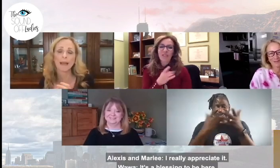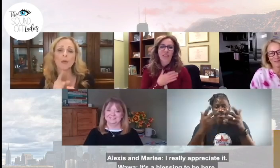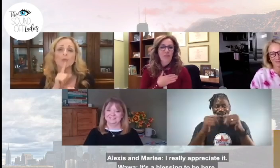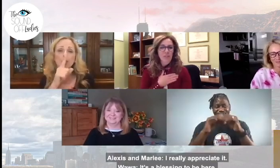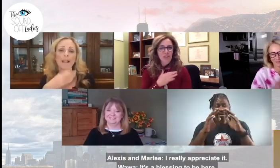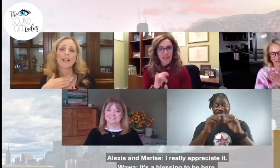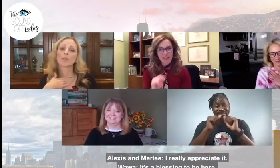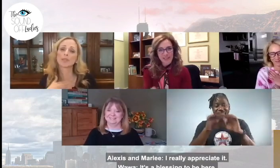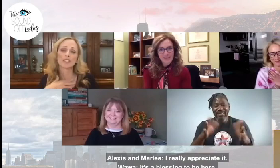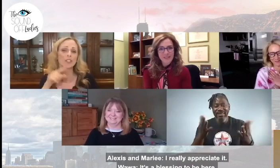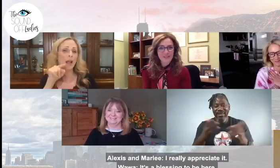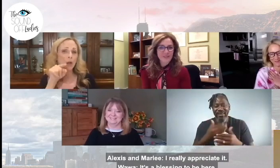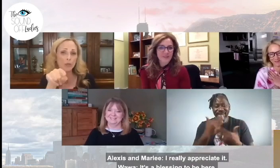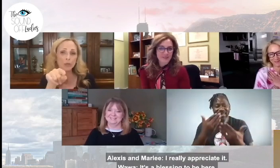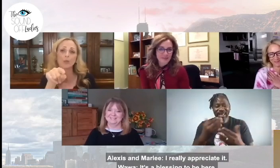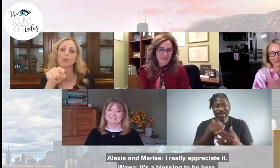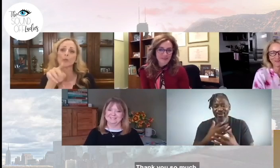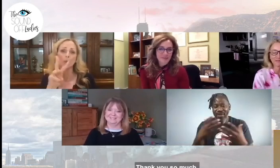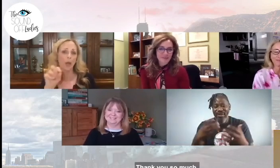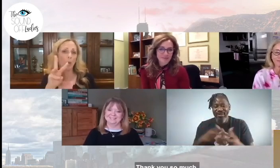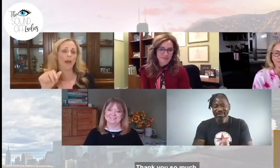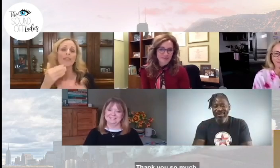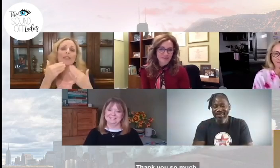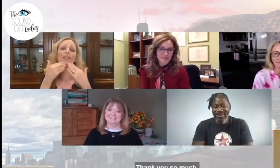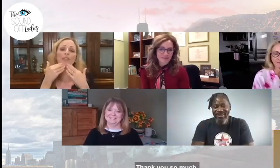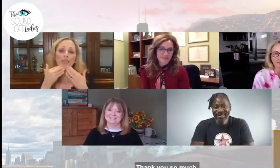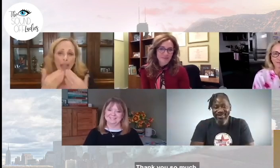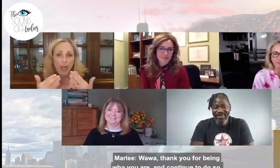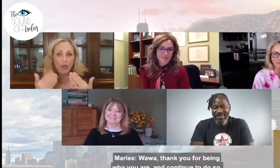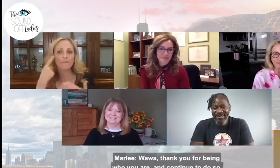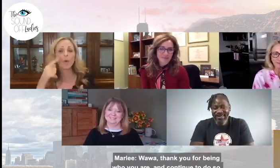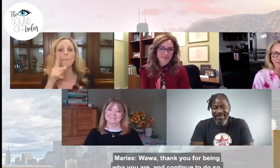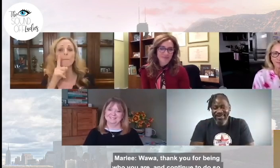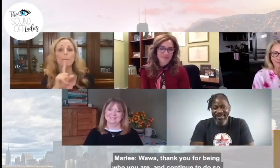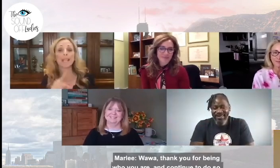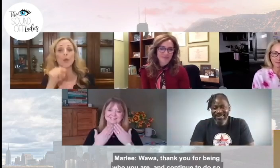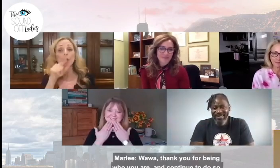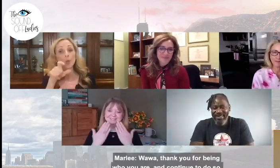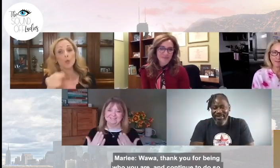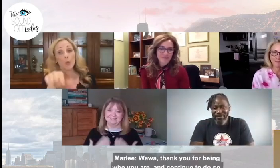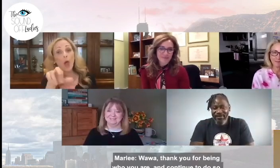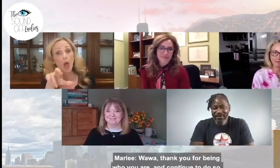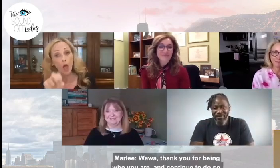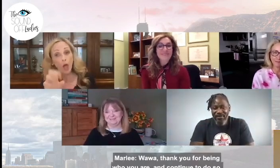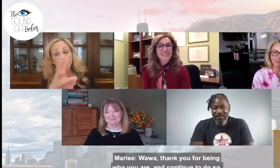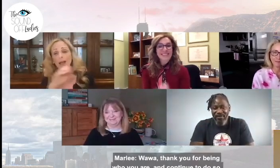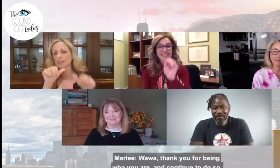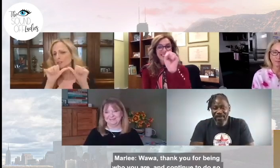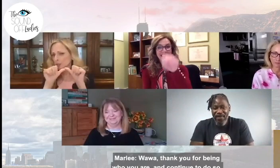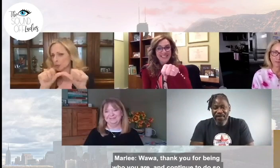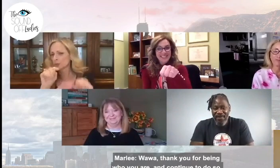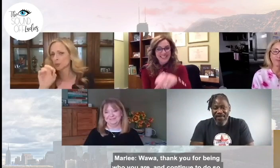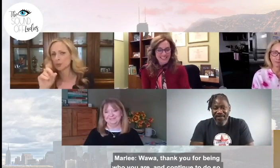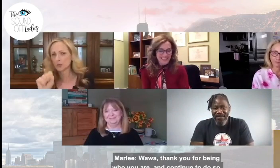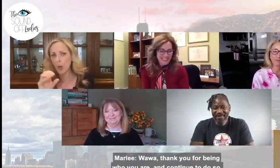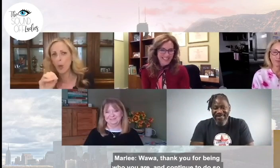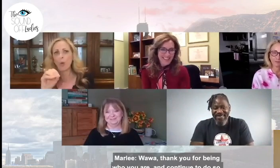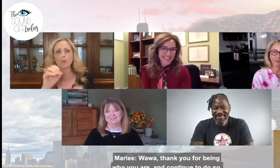a treat. We really appreciate you. Thank you very much. Thank you for being deaf and who you are